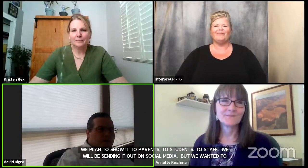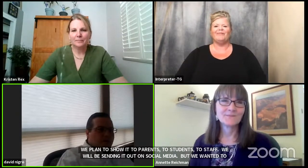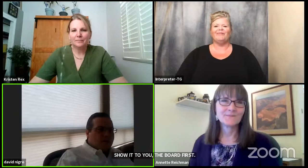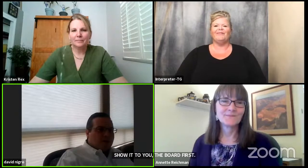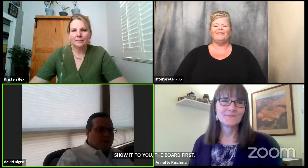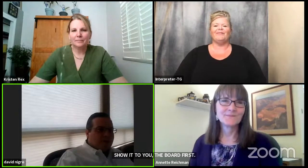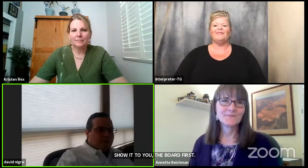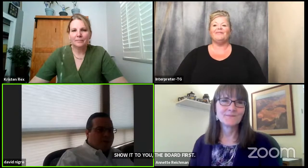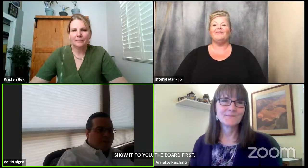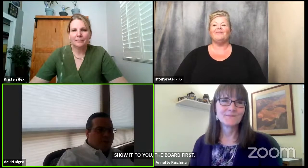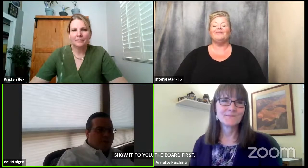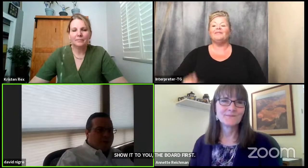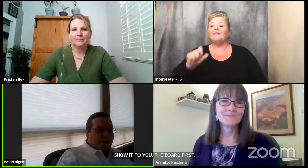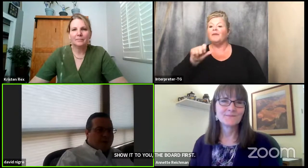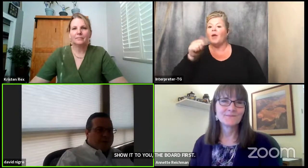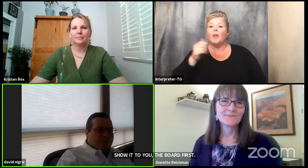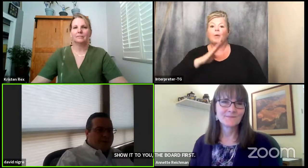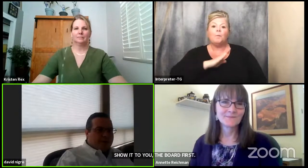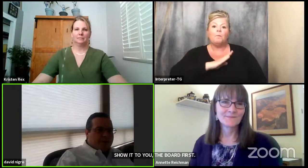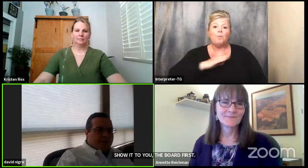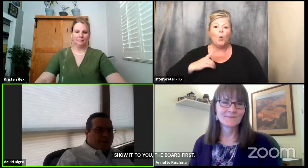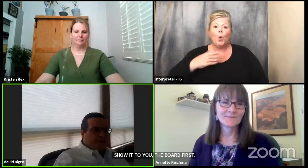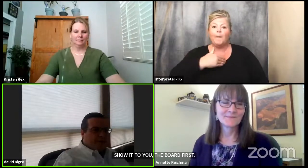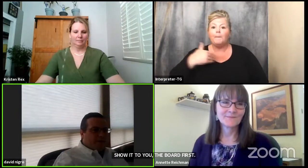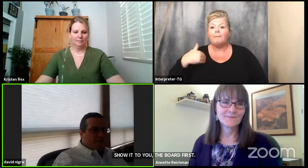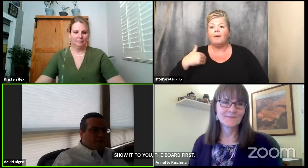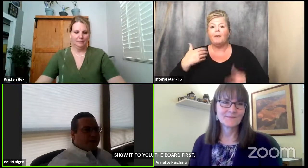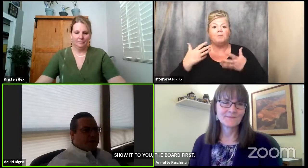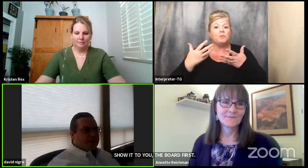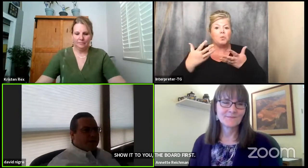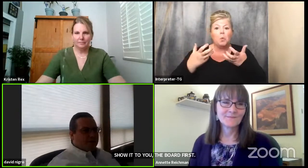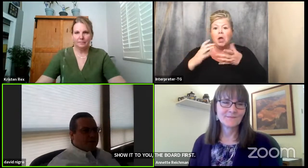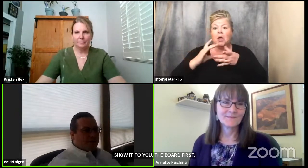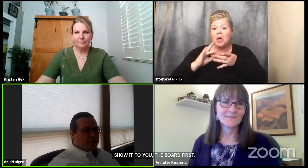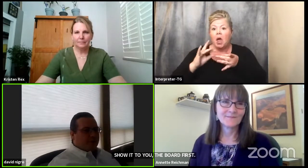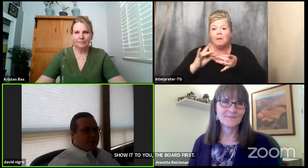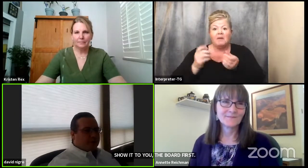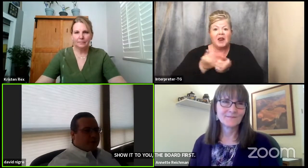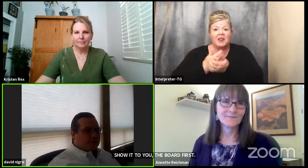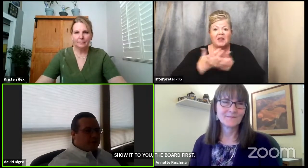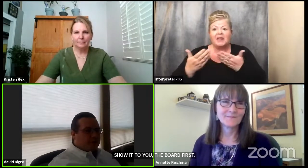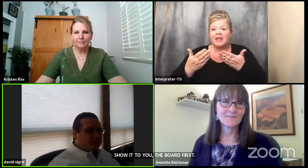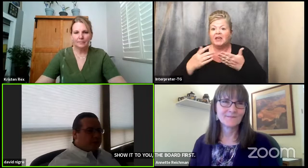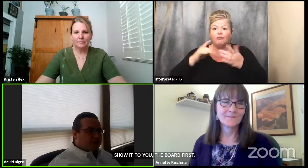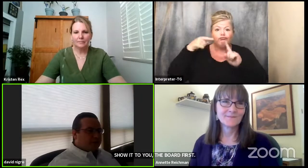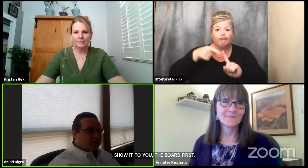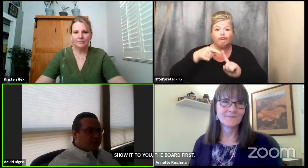Are there any other board members that would like to comment on the video itself before we move on?